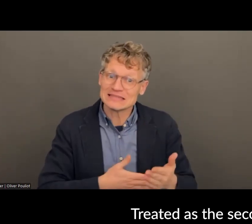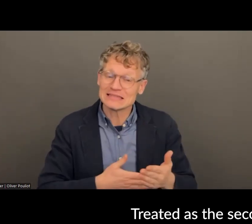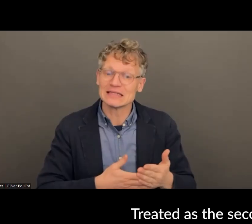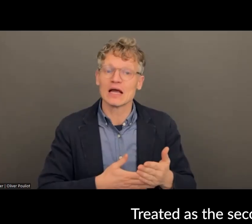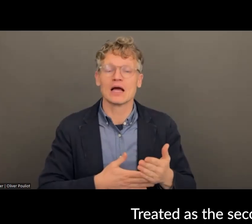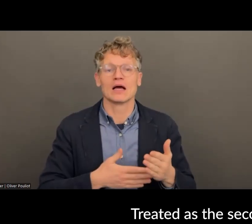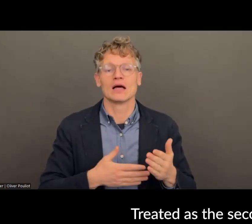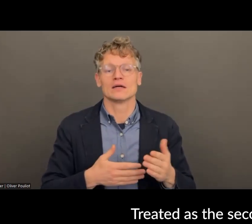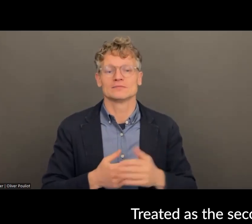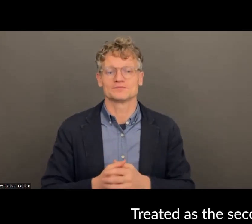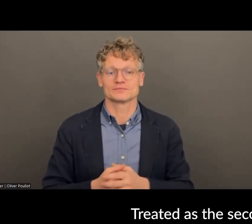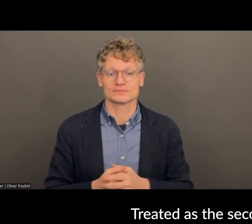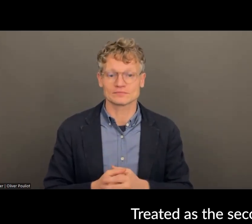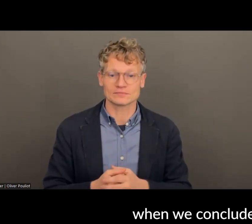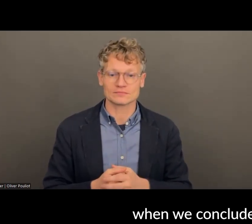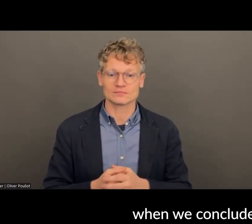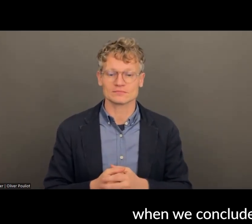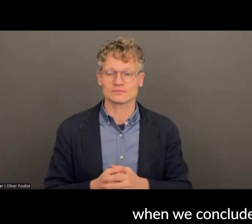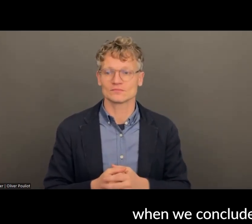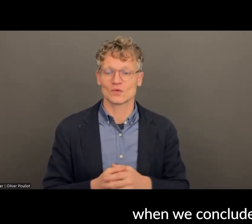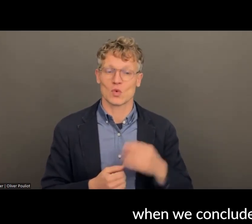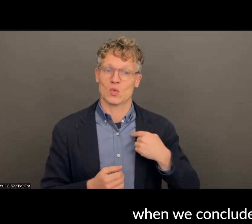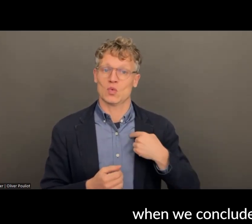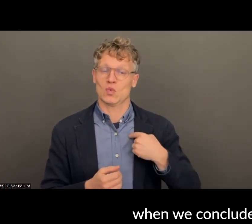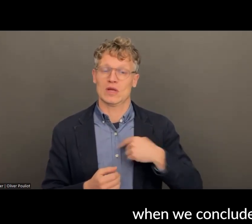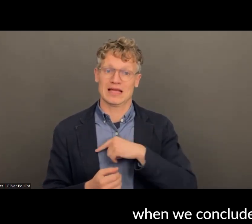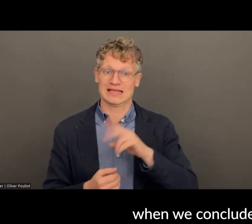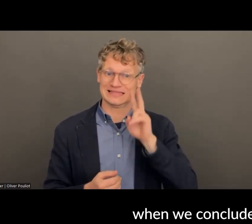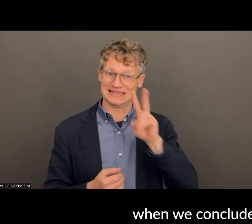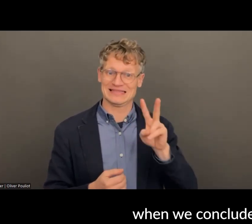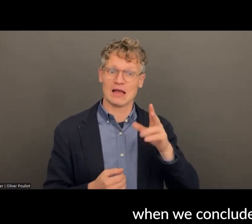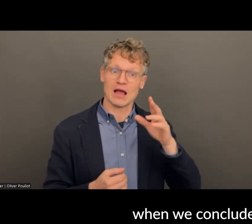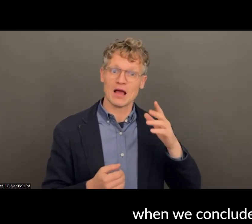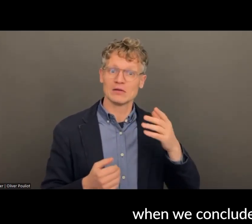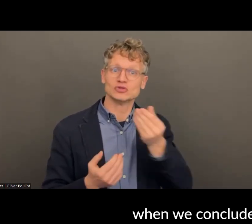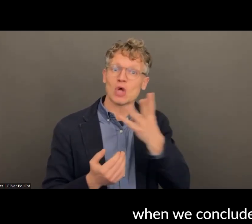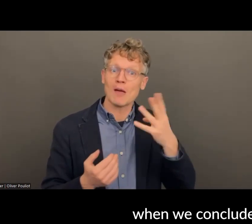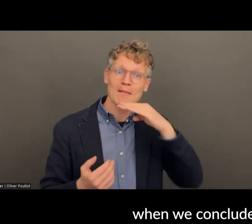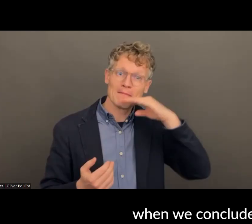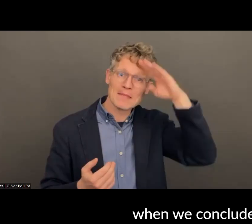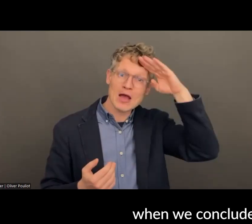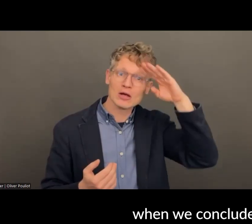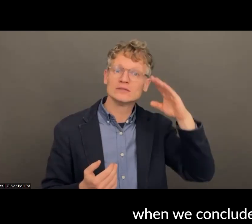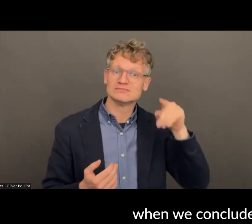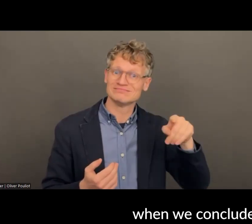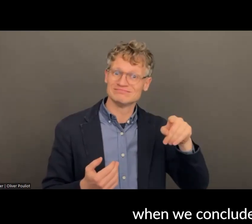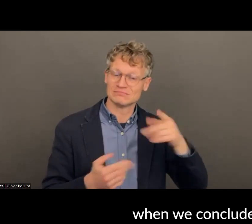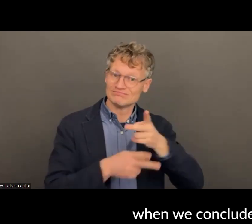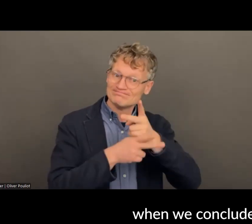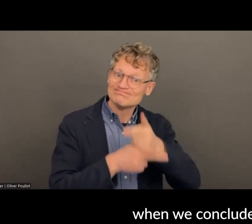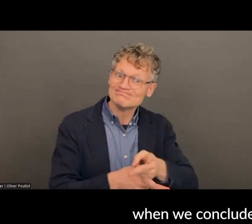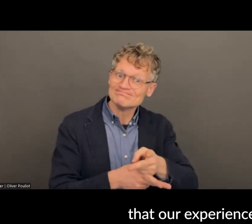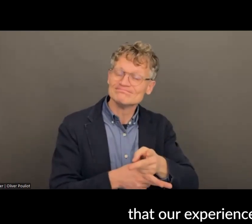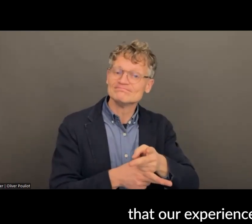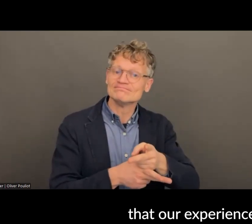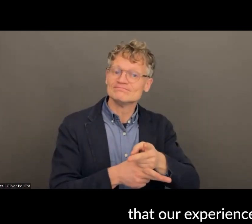the end of the project, when we conclude that time parents or caregiver were not supportive,